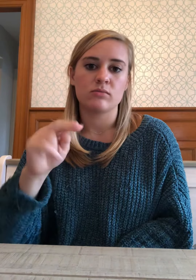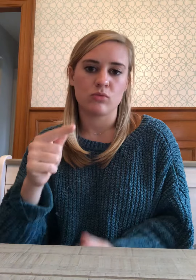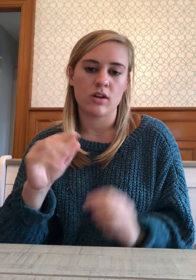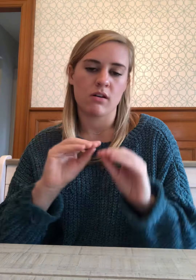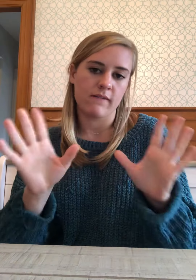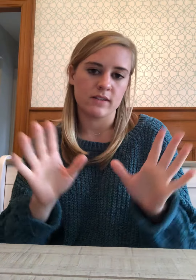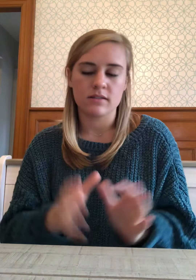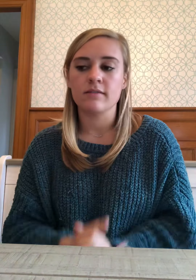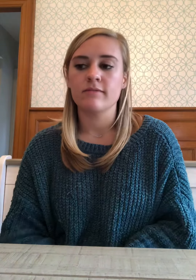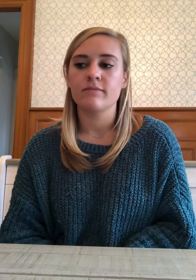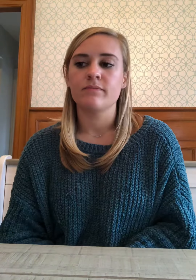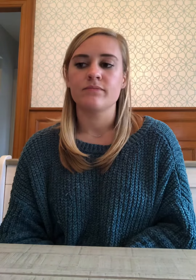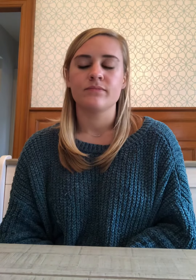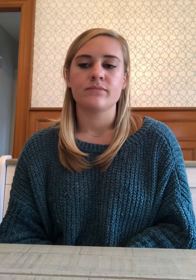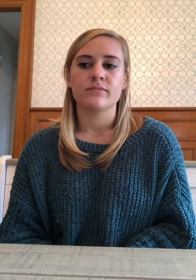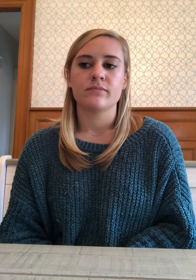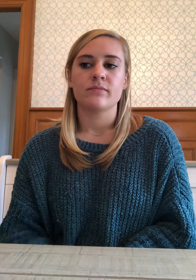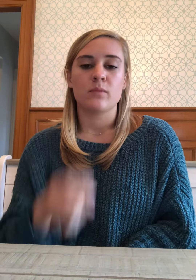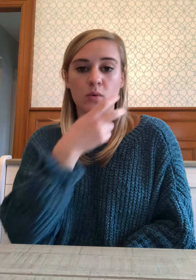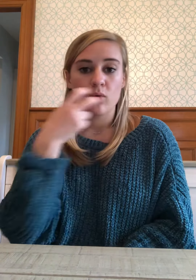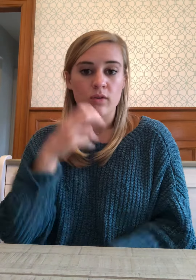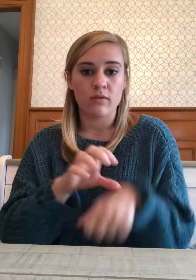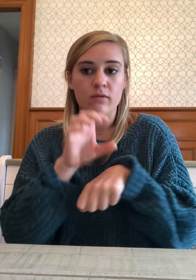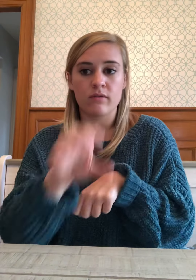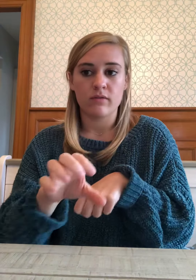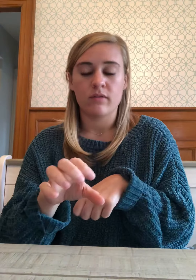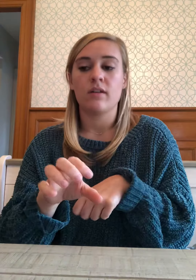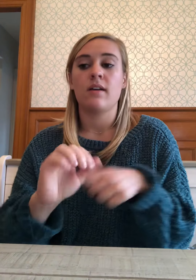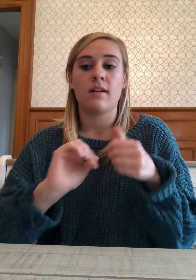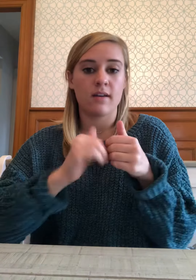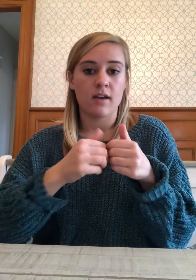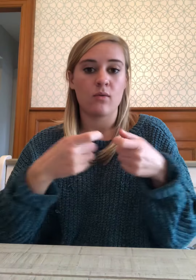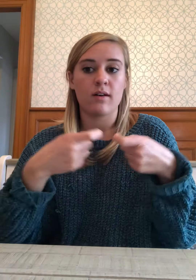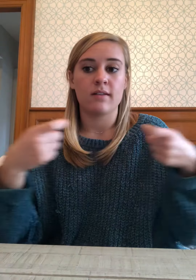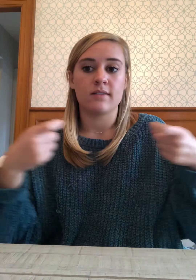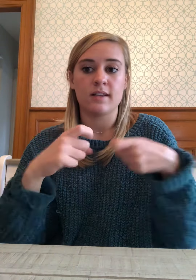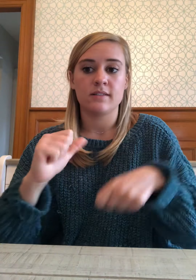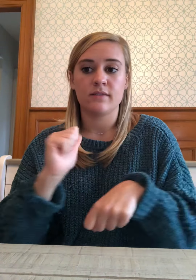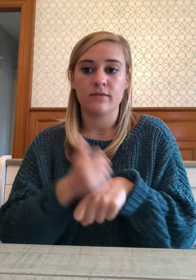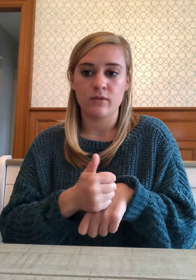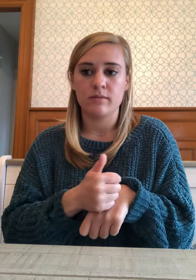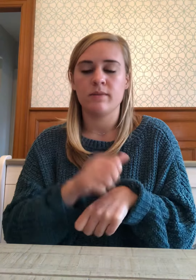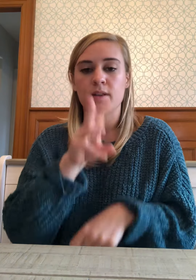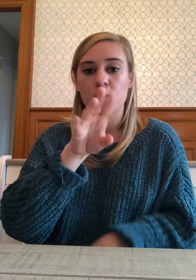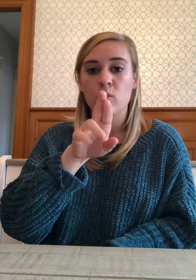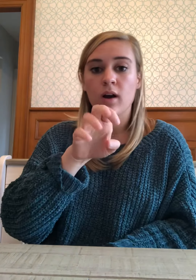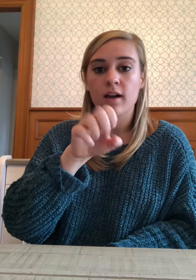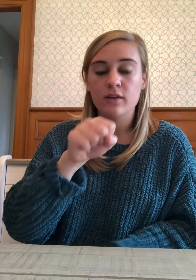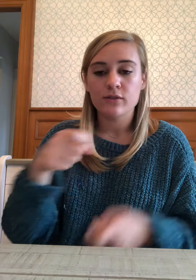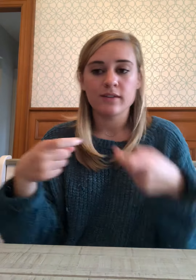So orthodontic forces are through elastically deformed materials, wires, elastics, loading your absorbing